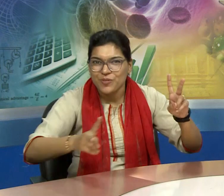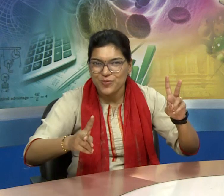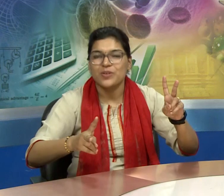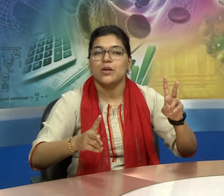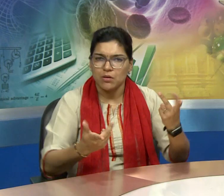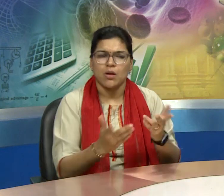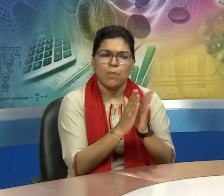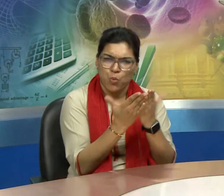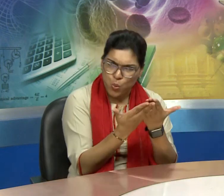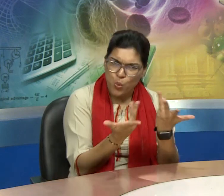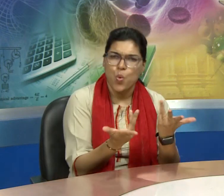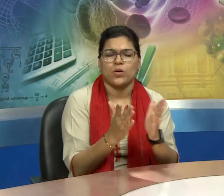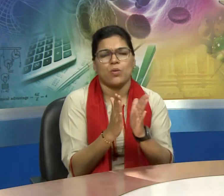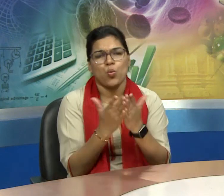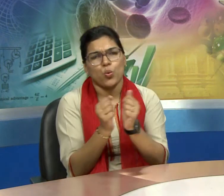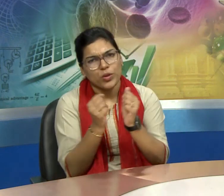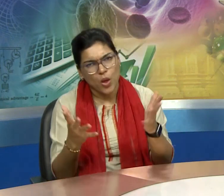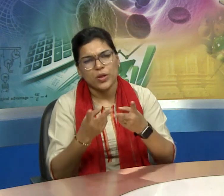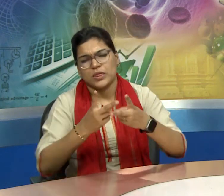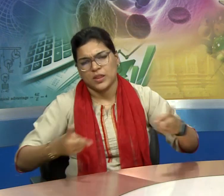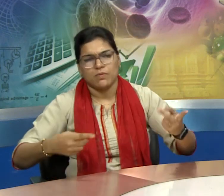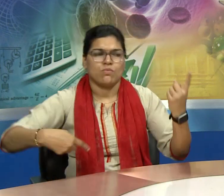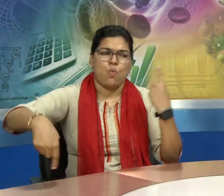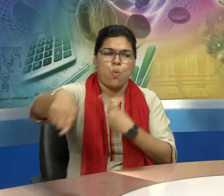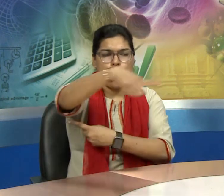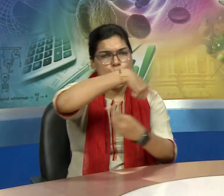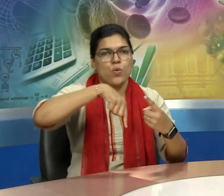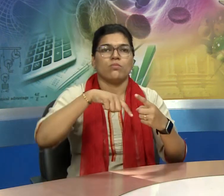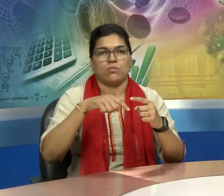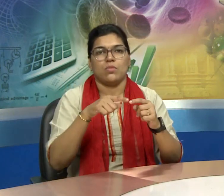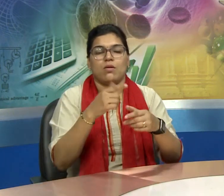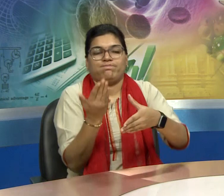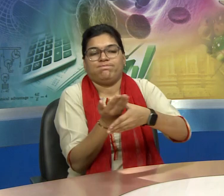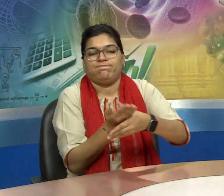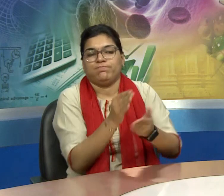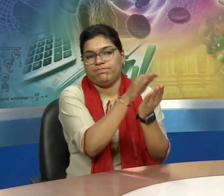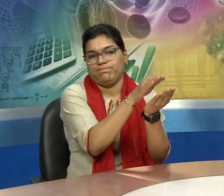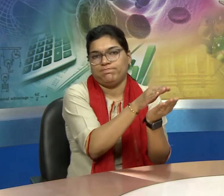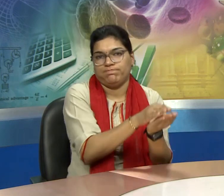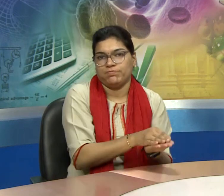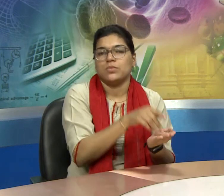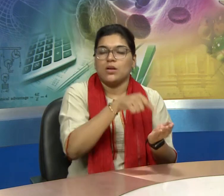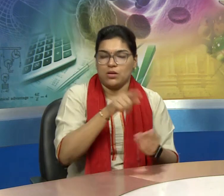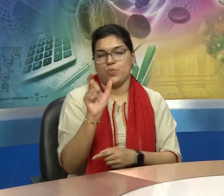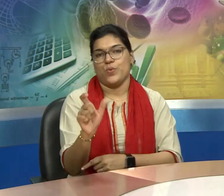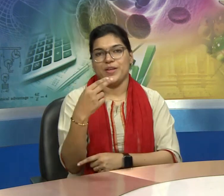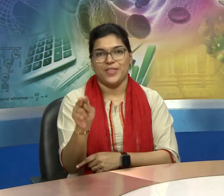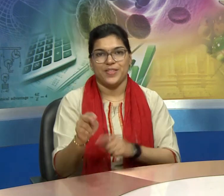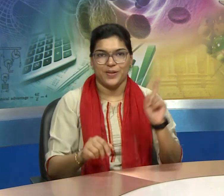with audio or video form, or without audio or video, only text form. It can be in any